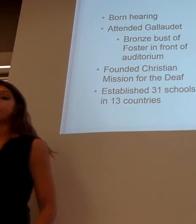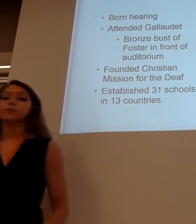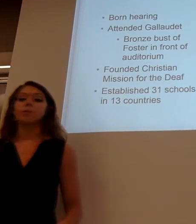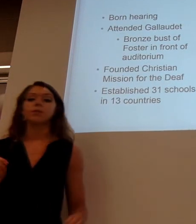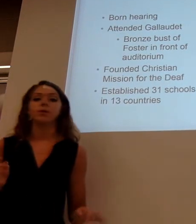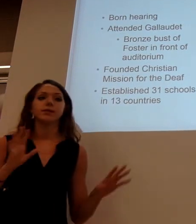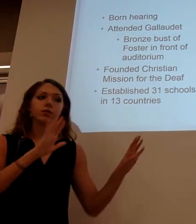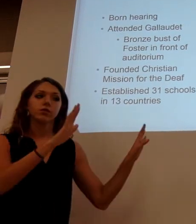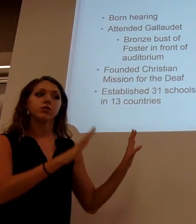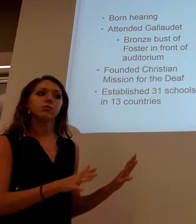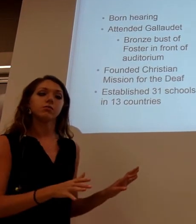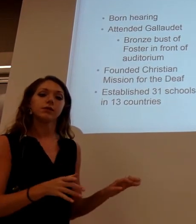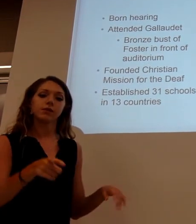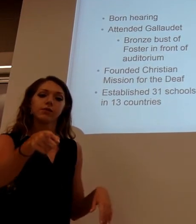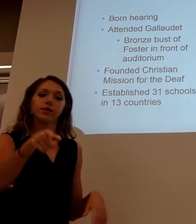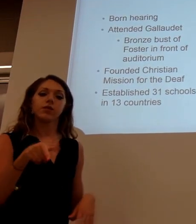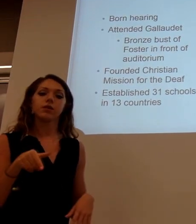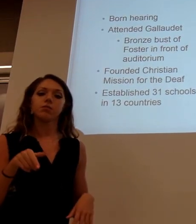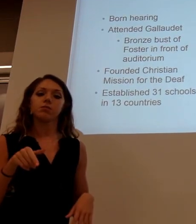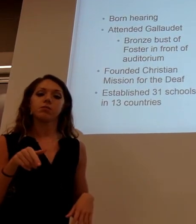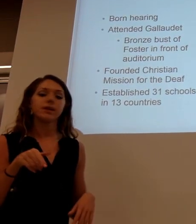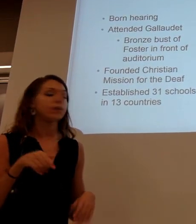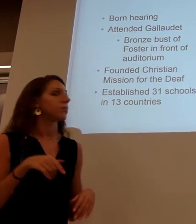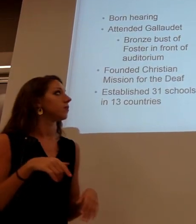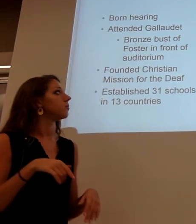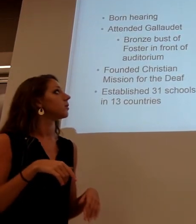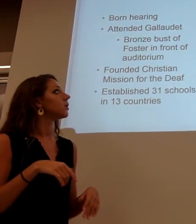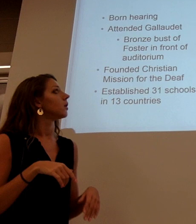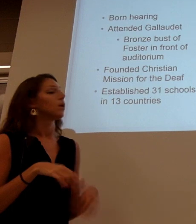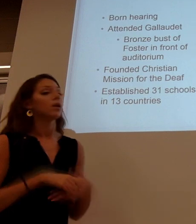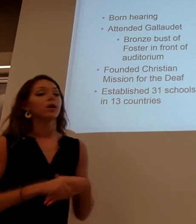This, I'm going to post this on YouTube, this little video on YouTube, but,